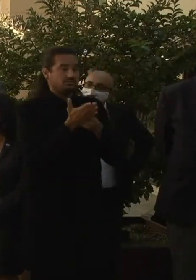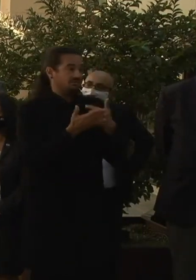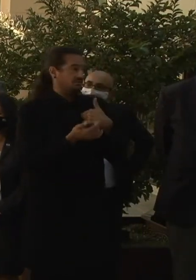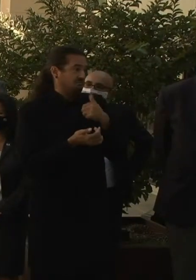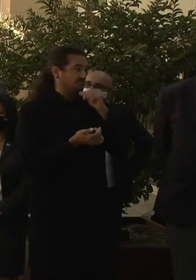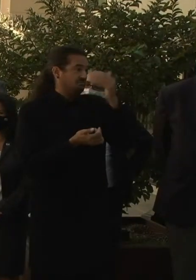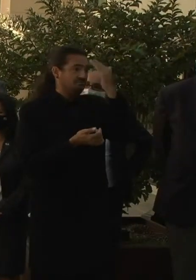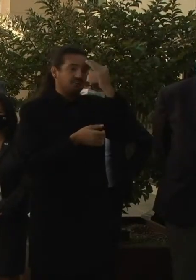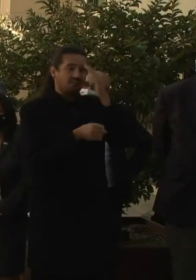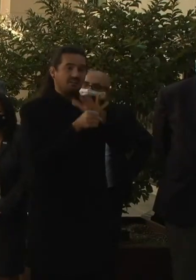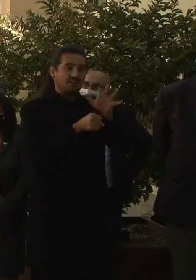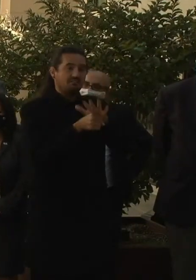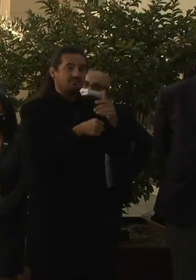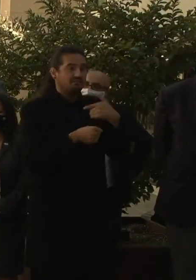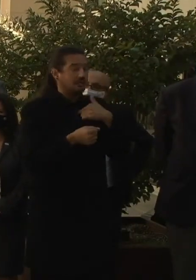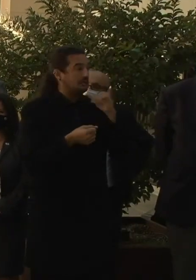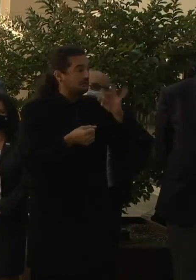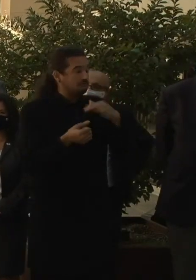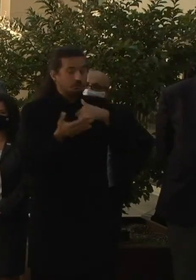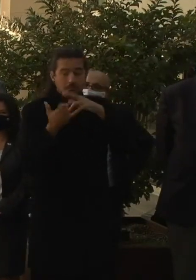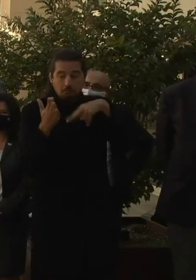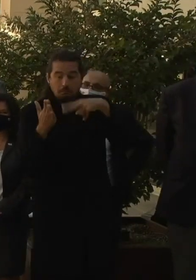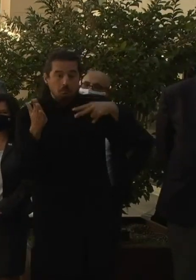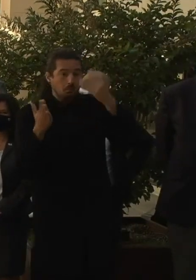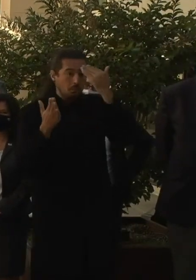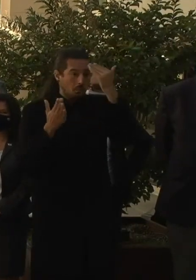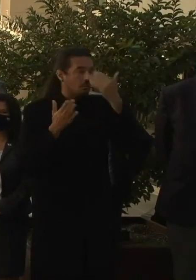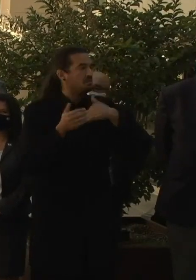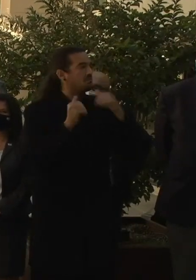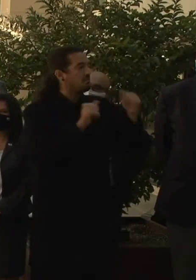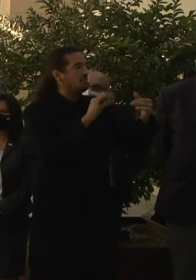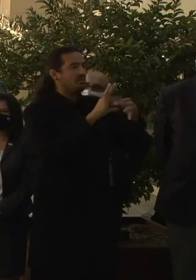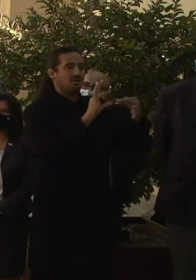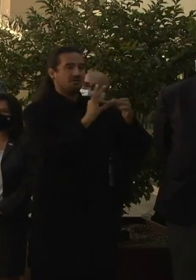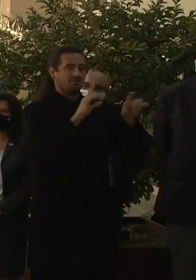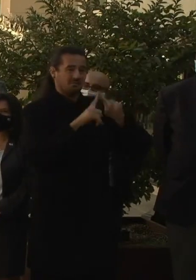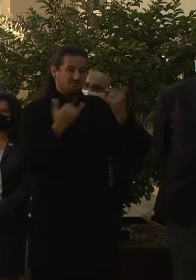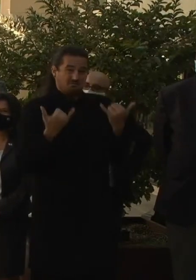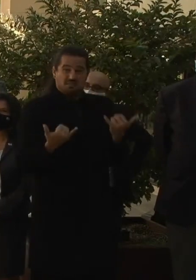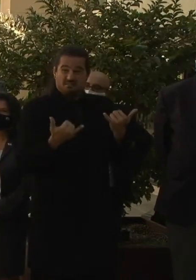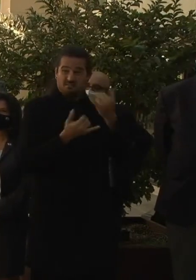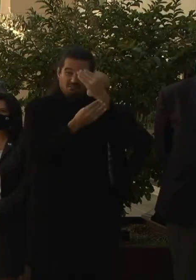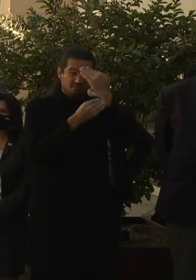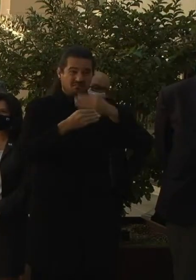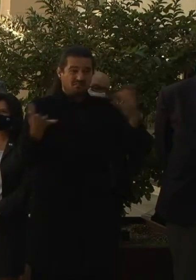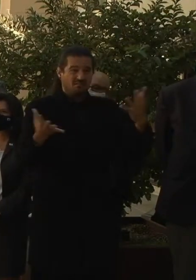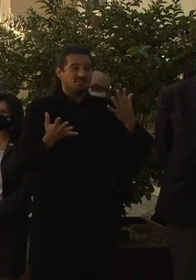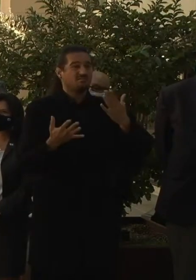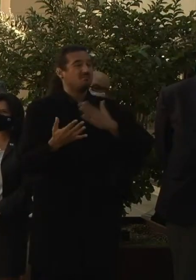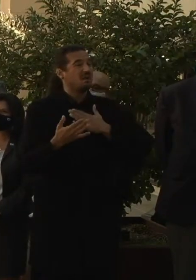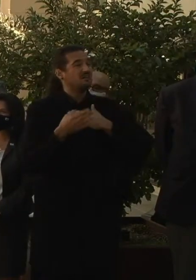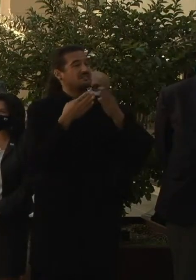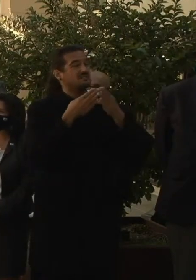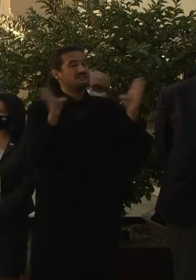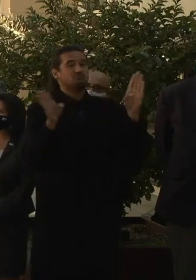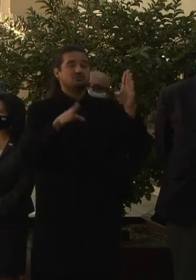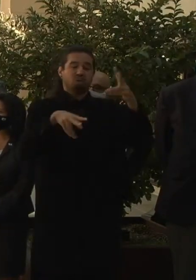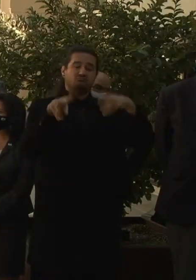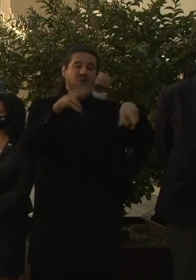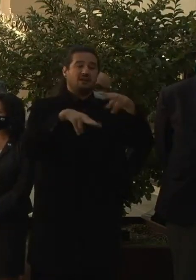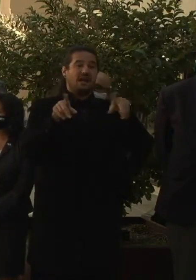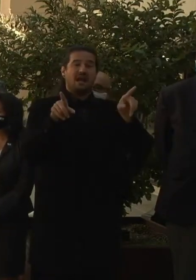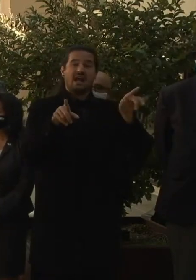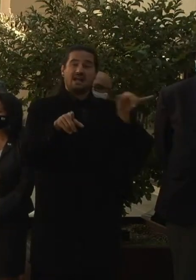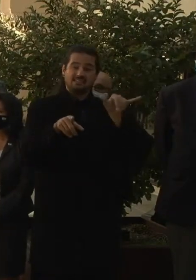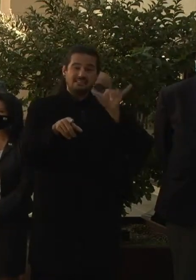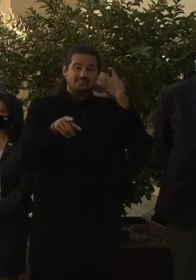happily express an opinion. Let me just say this. I'm of this opinion as governor of California that has the lowest case